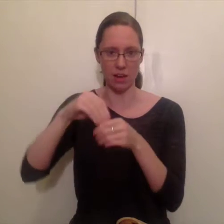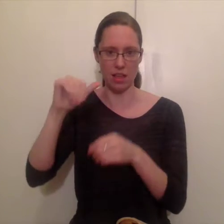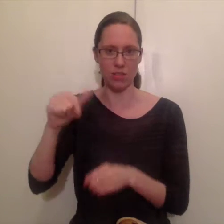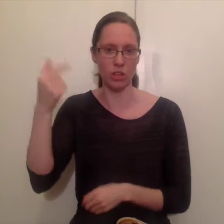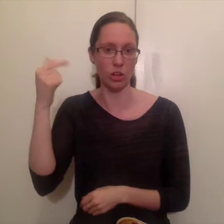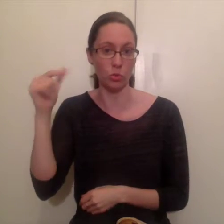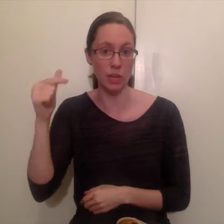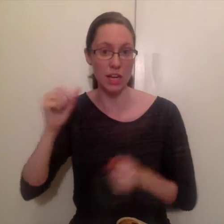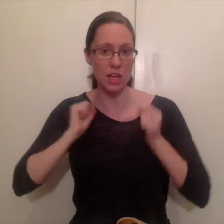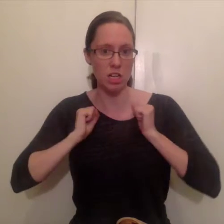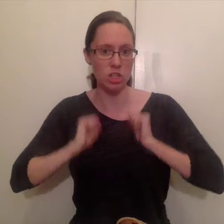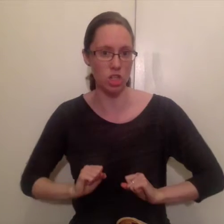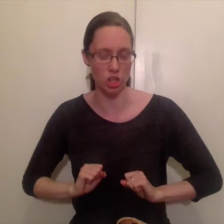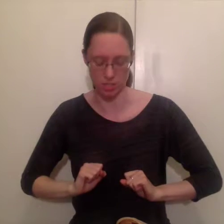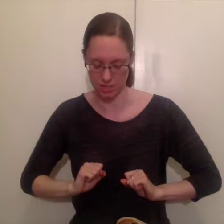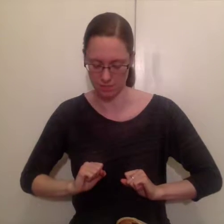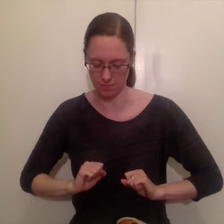in the green shirt.